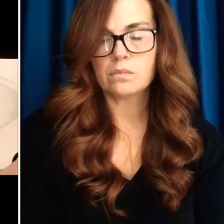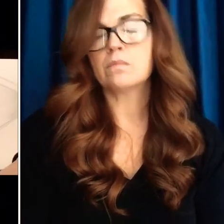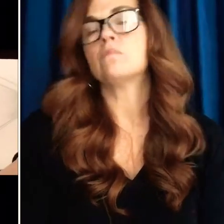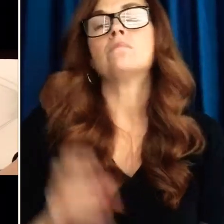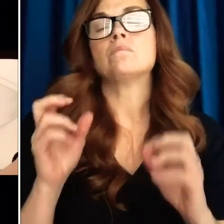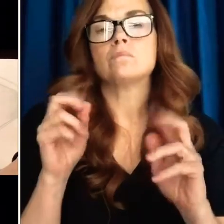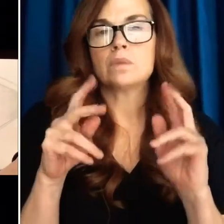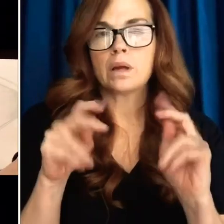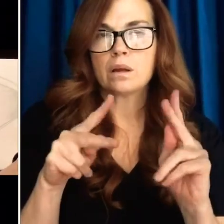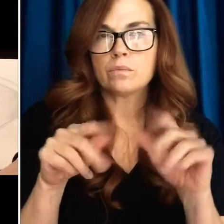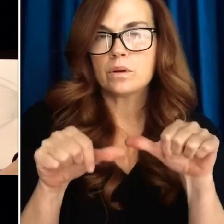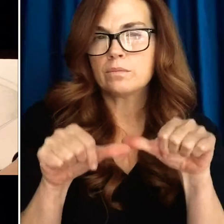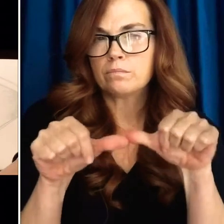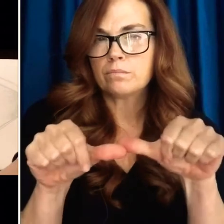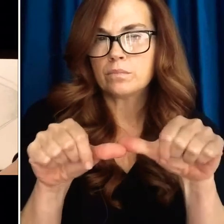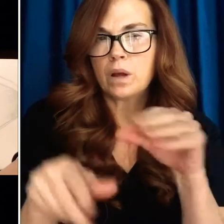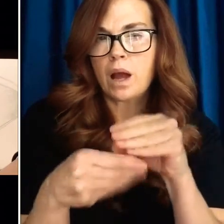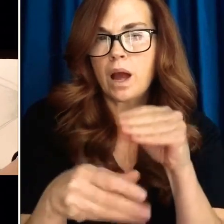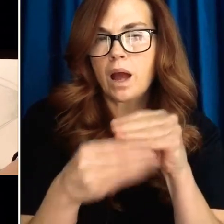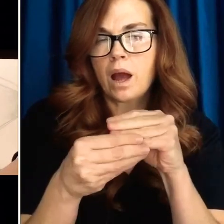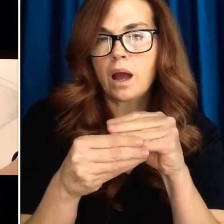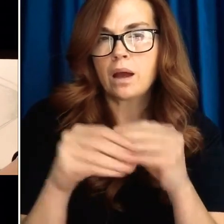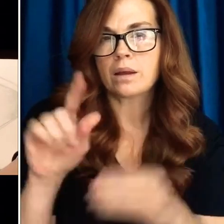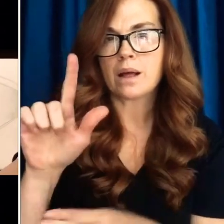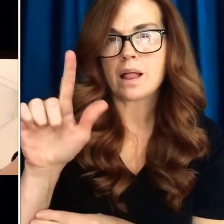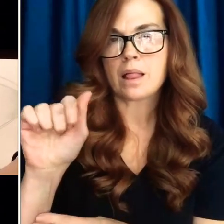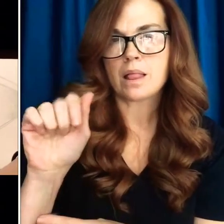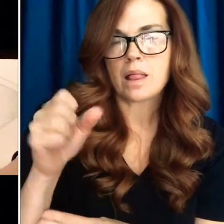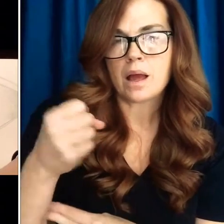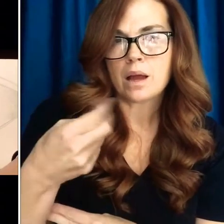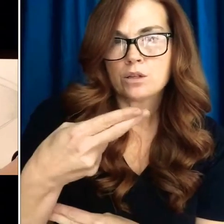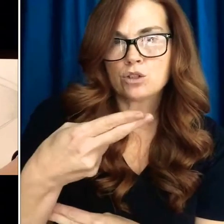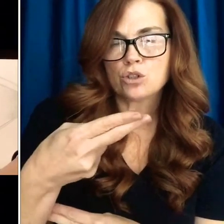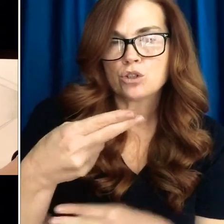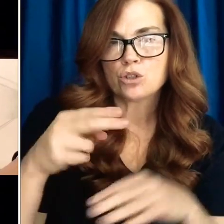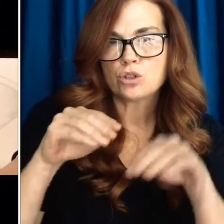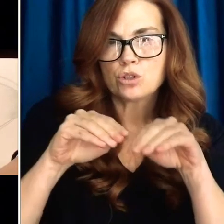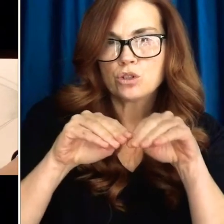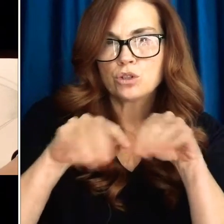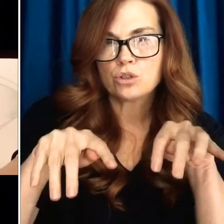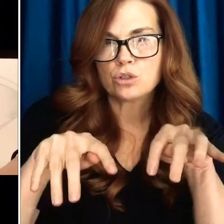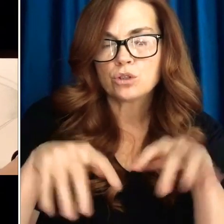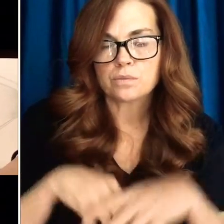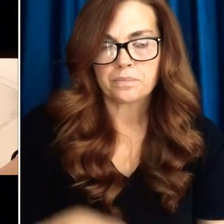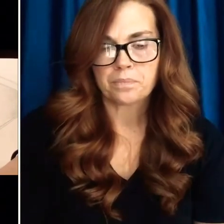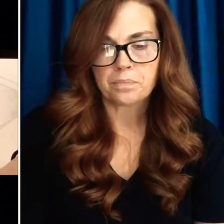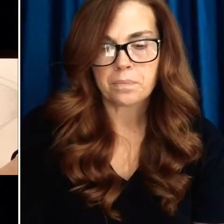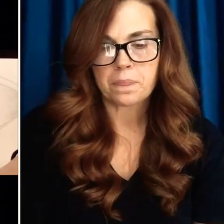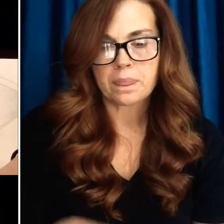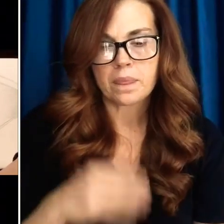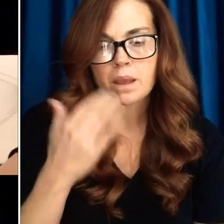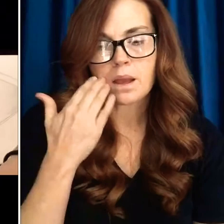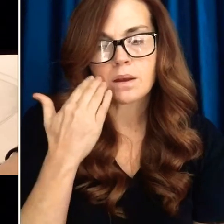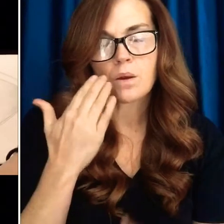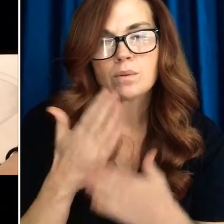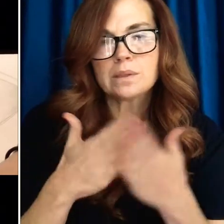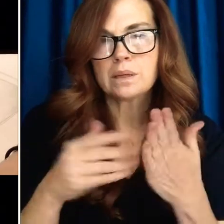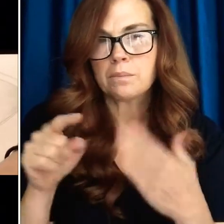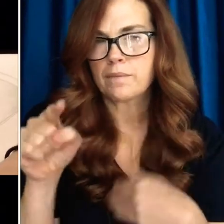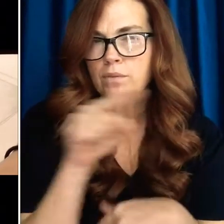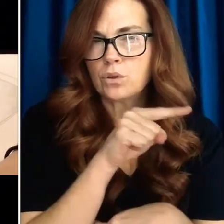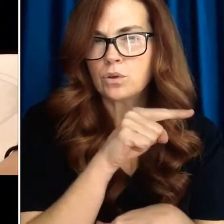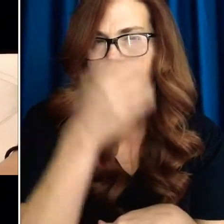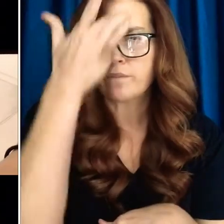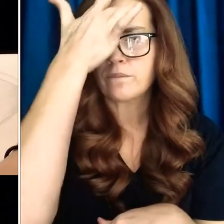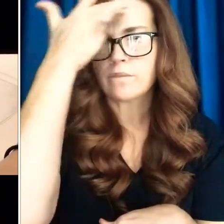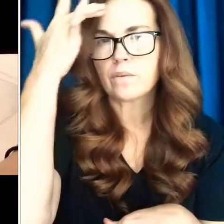make sure this lash line is in here, because I know a lot of you guys forgot it with the last drawing, and